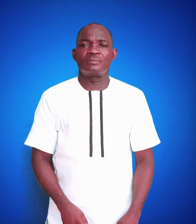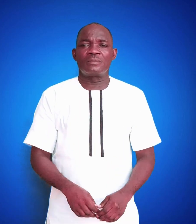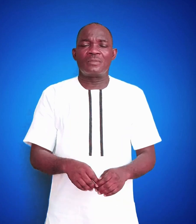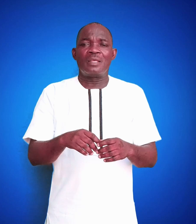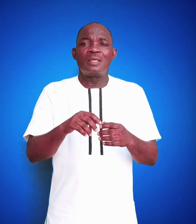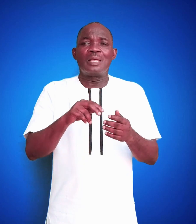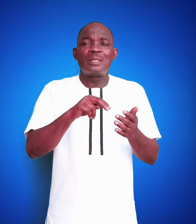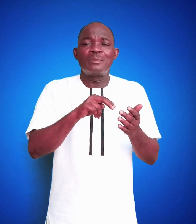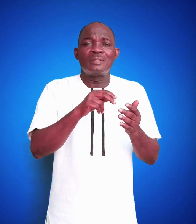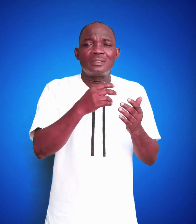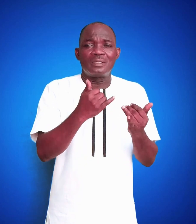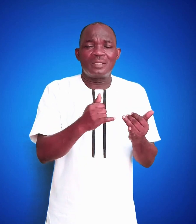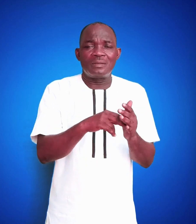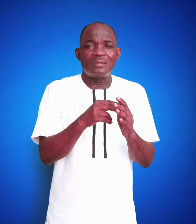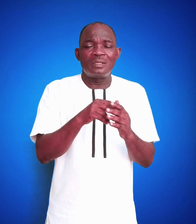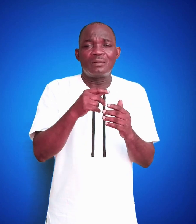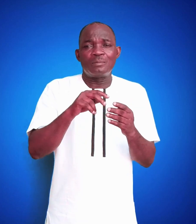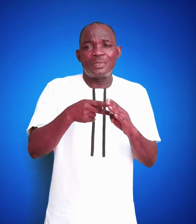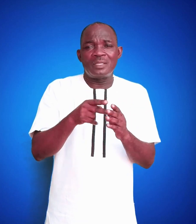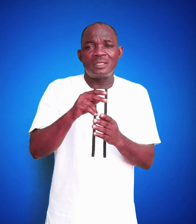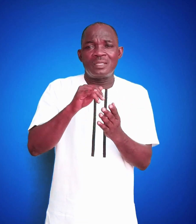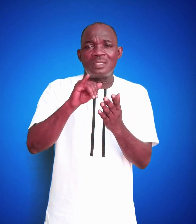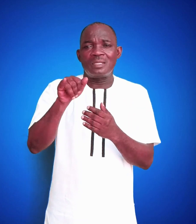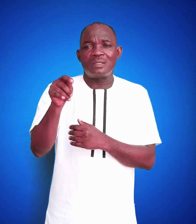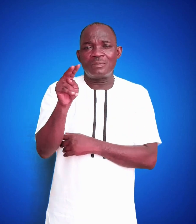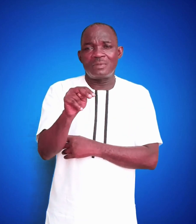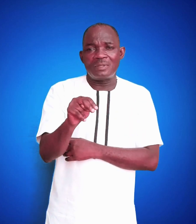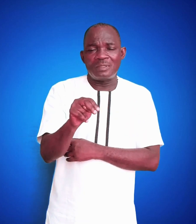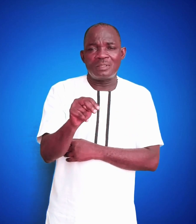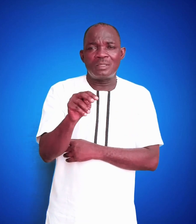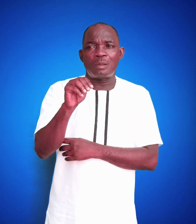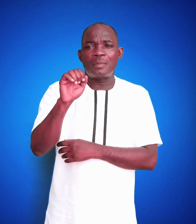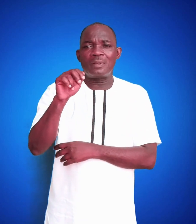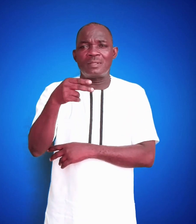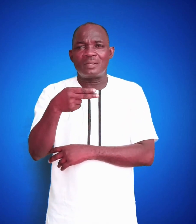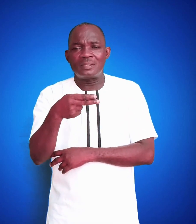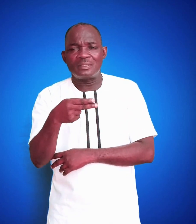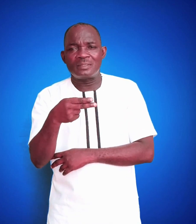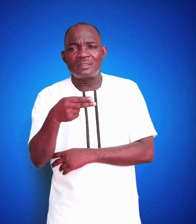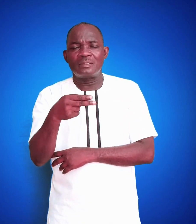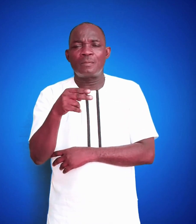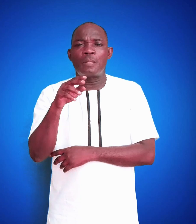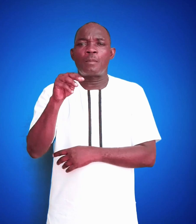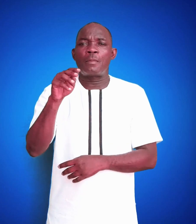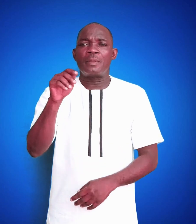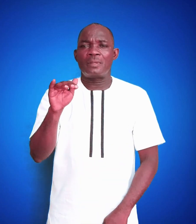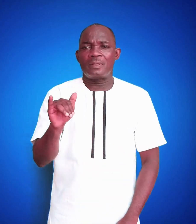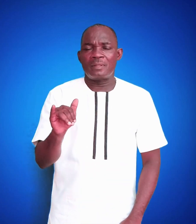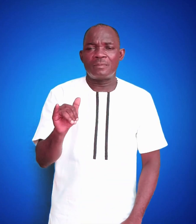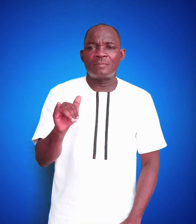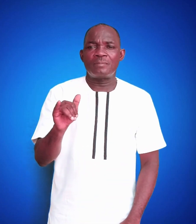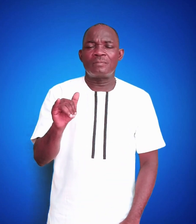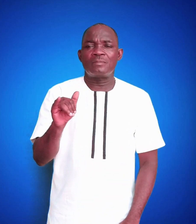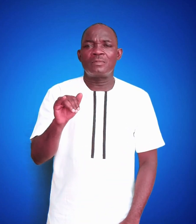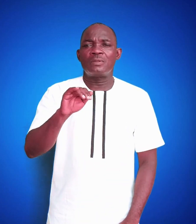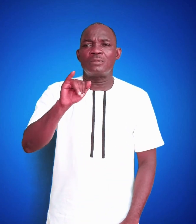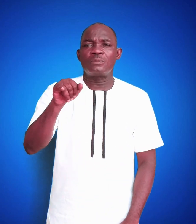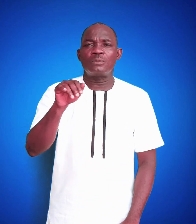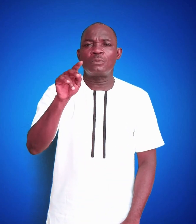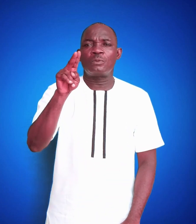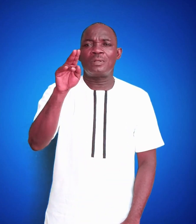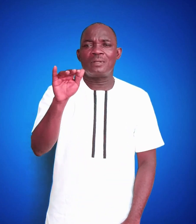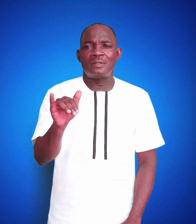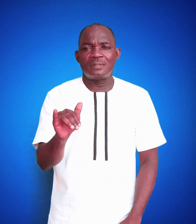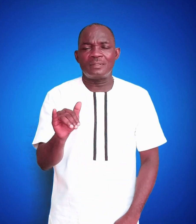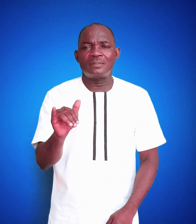These are January, March, May,